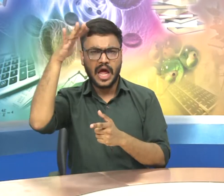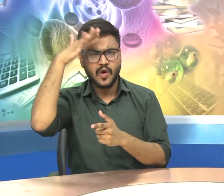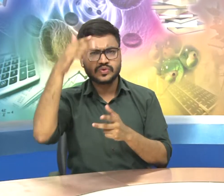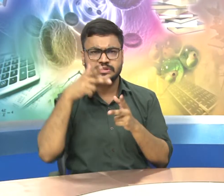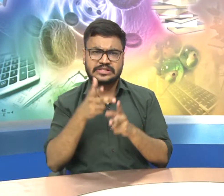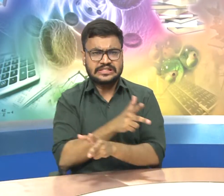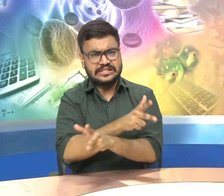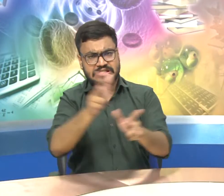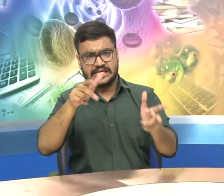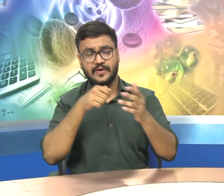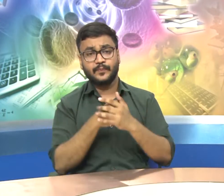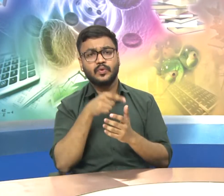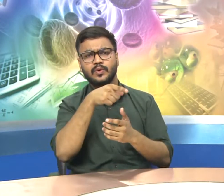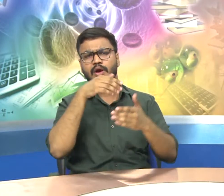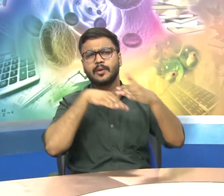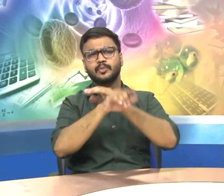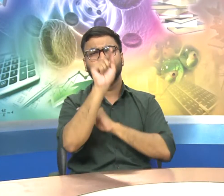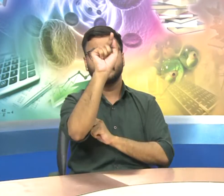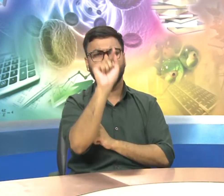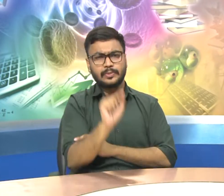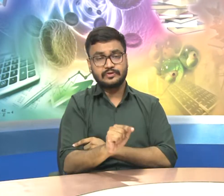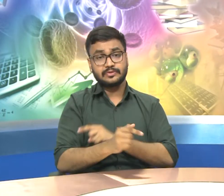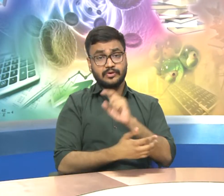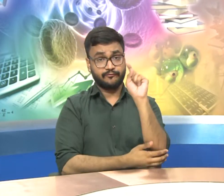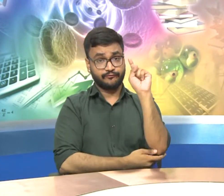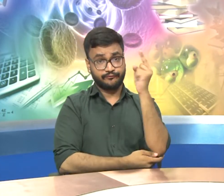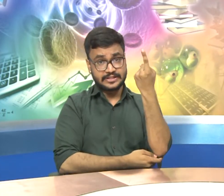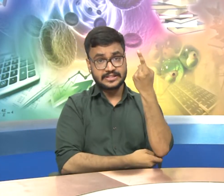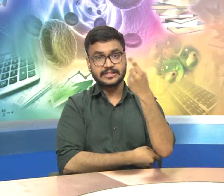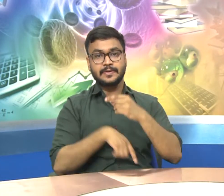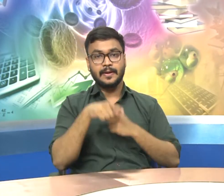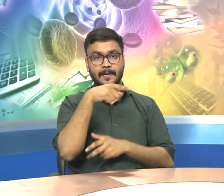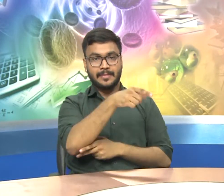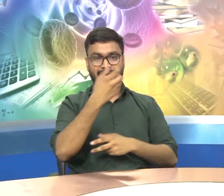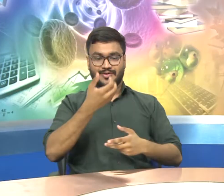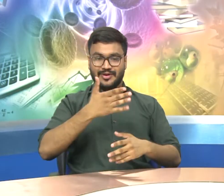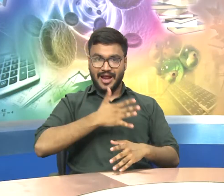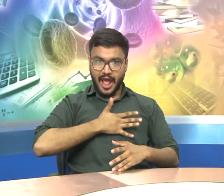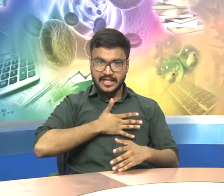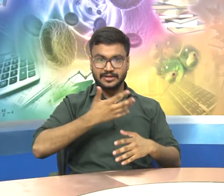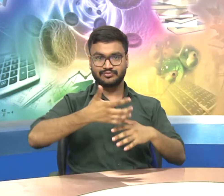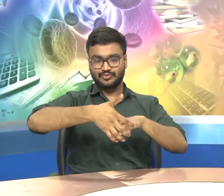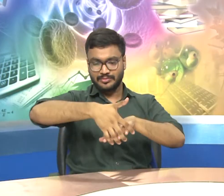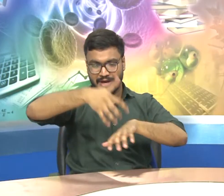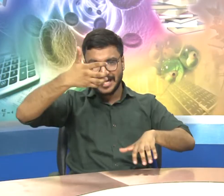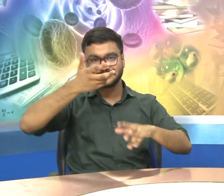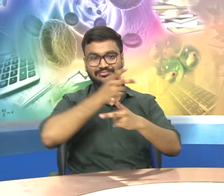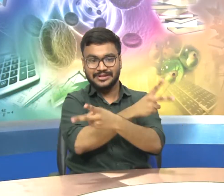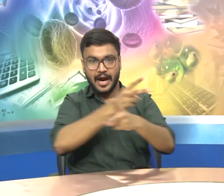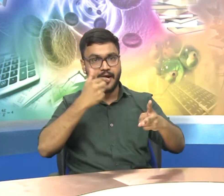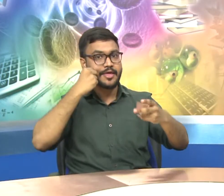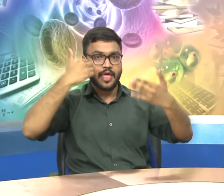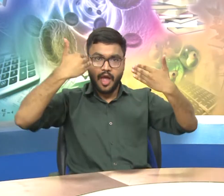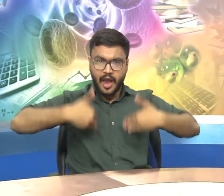We had learned that what is Neo-Darwinism is. Now what Neo-Darwinism